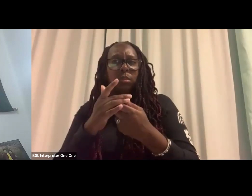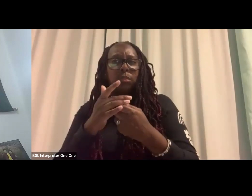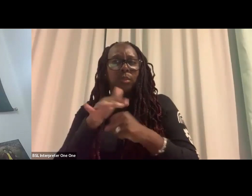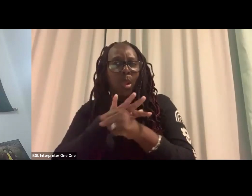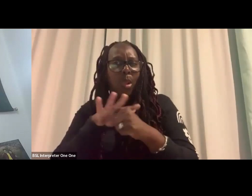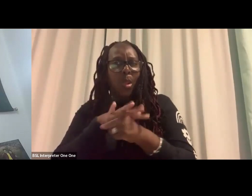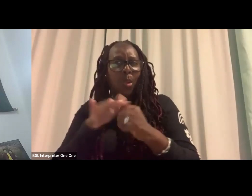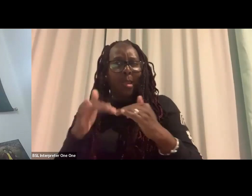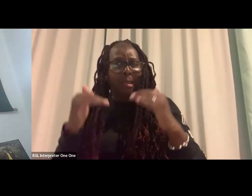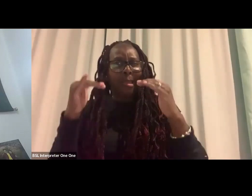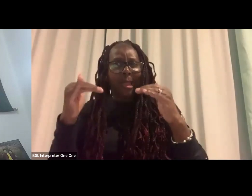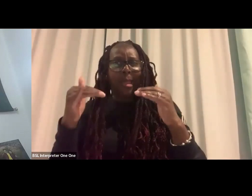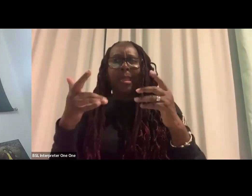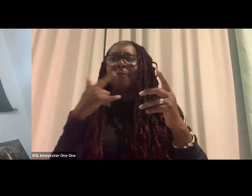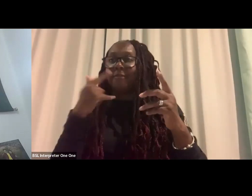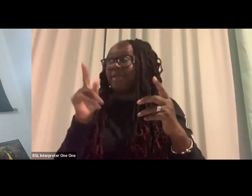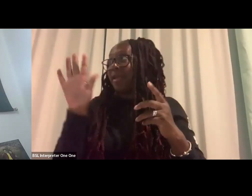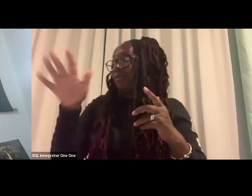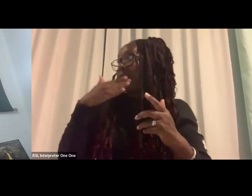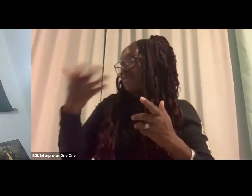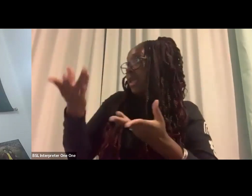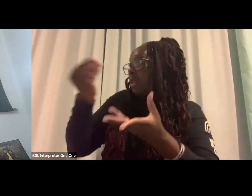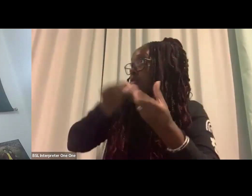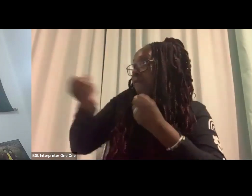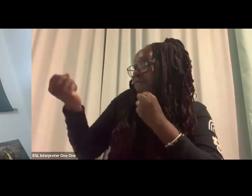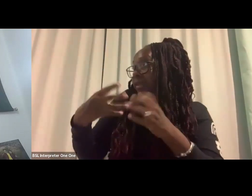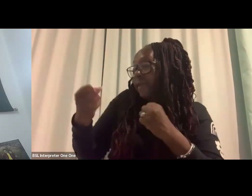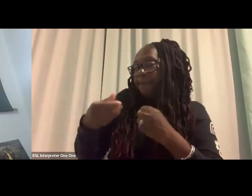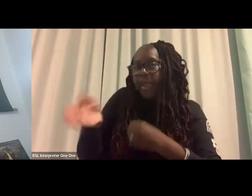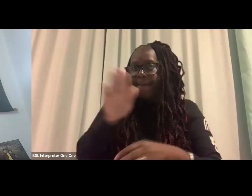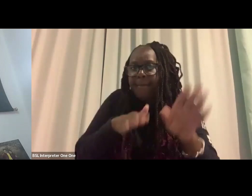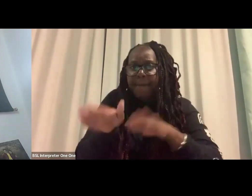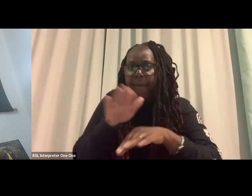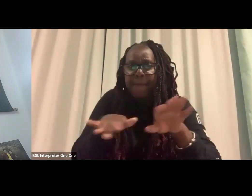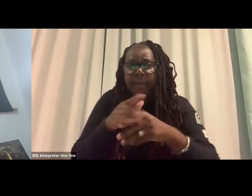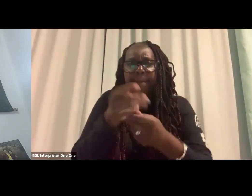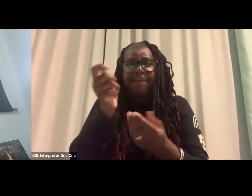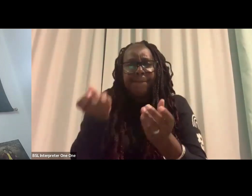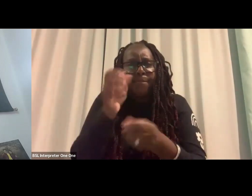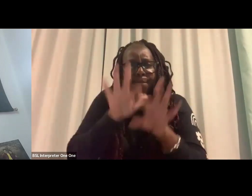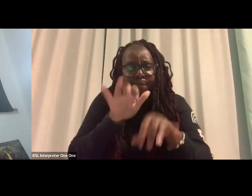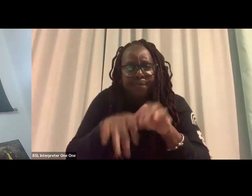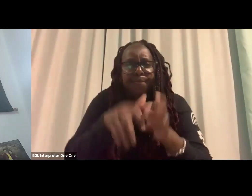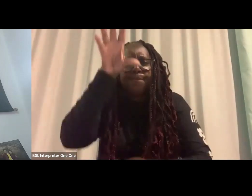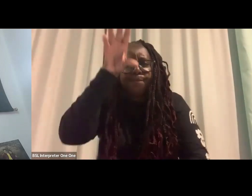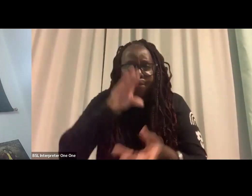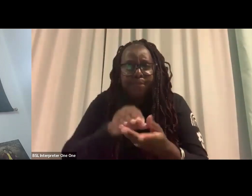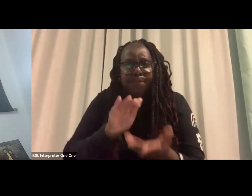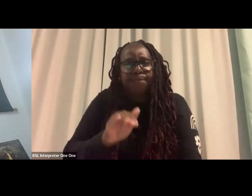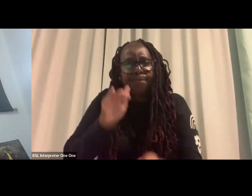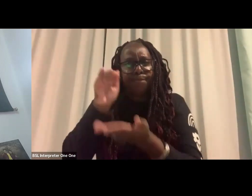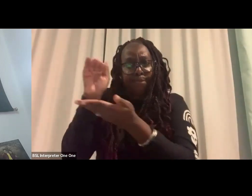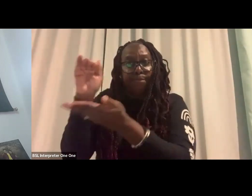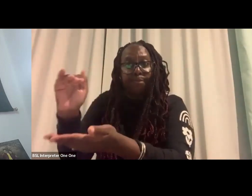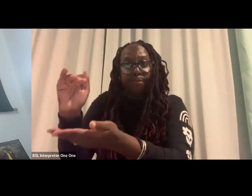try to compile all the plans and policies that has been the people have already made voice